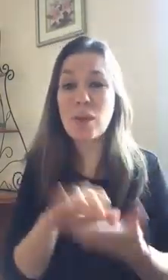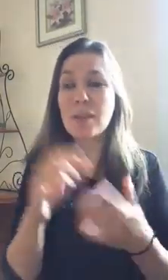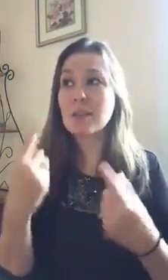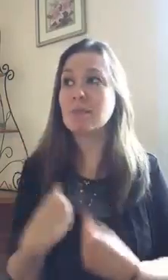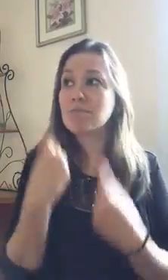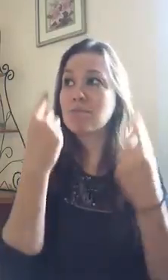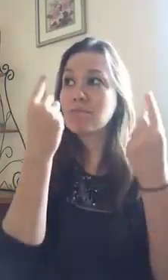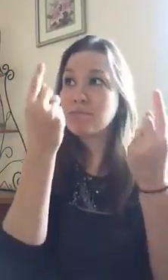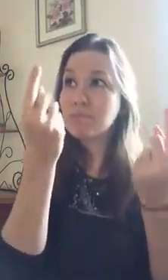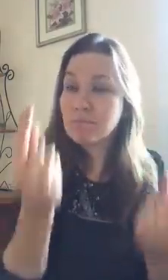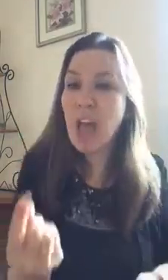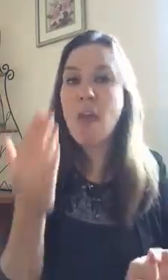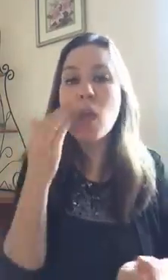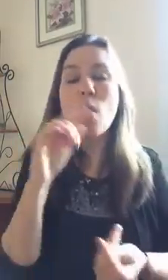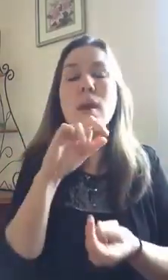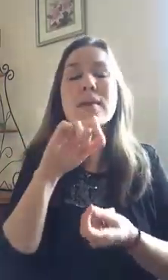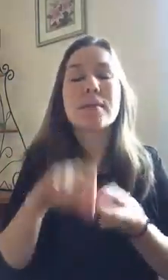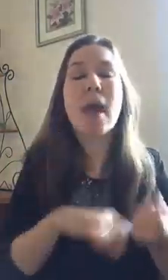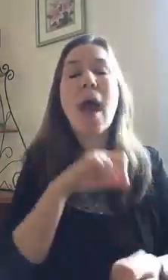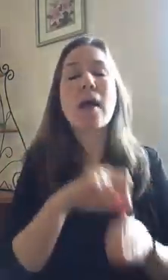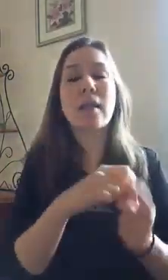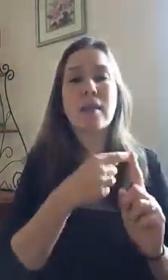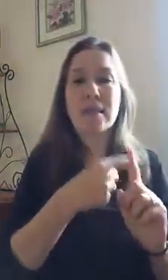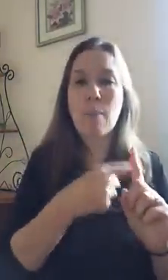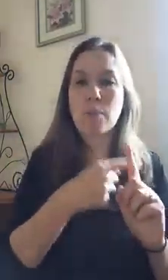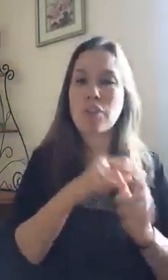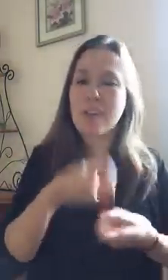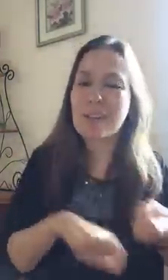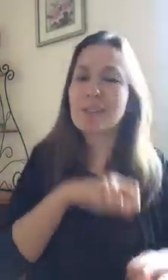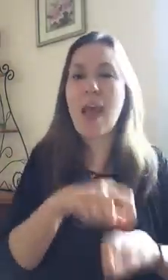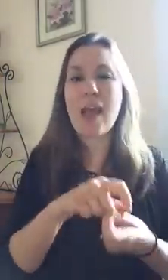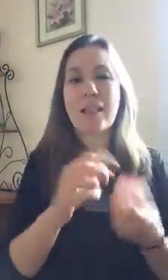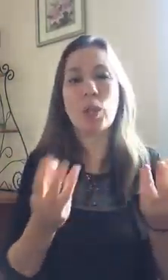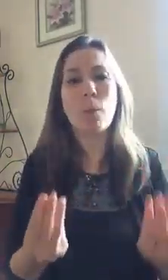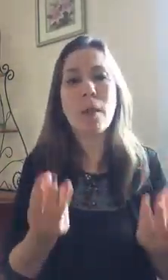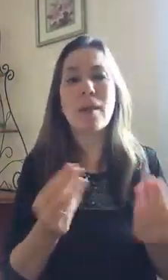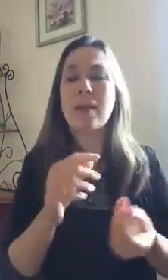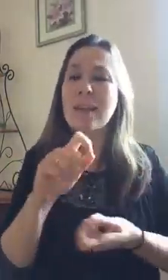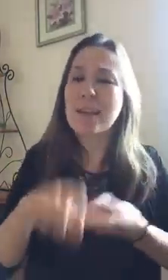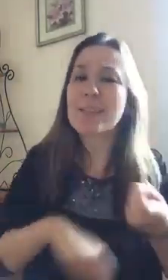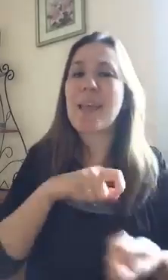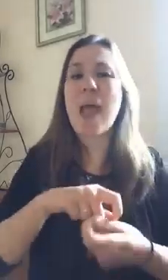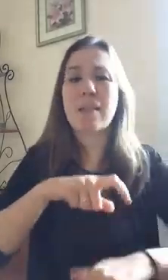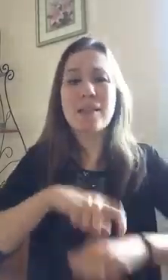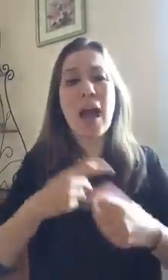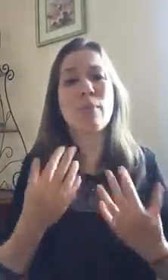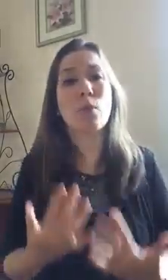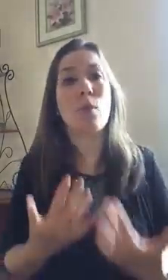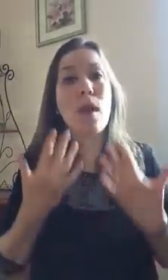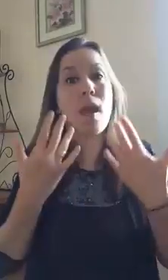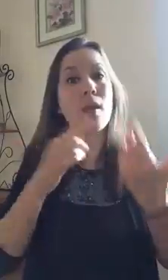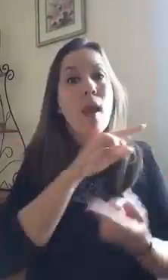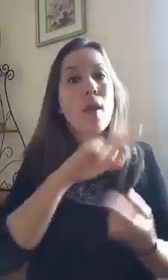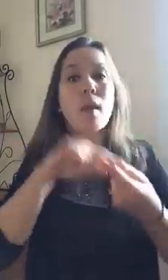what temperature and exactly what humidity and exactly how long they need to wait to get that perfect oil for